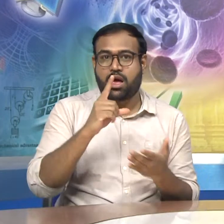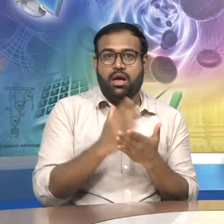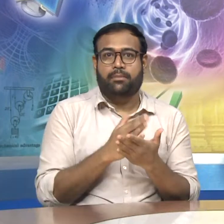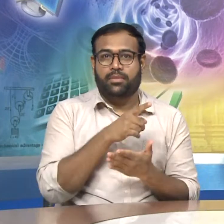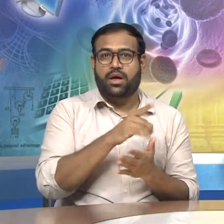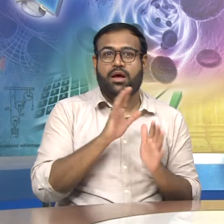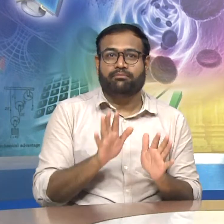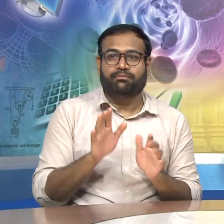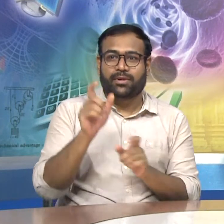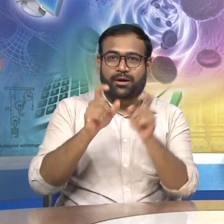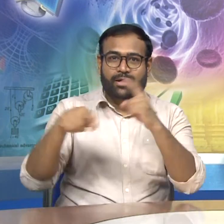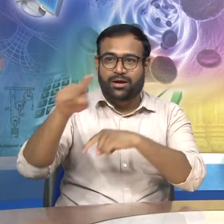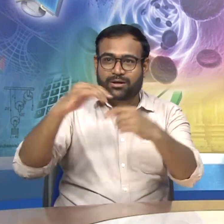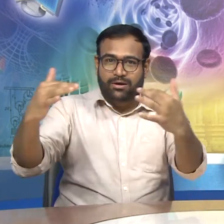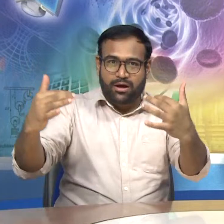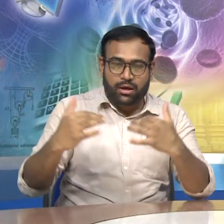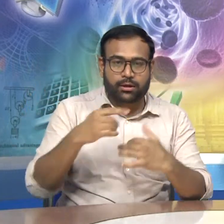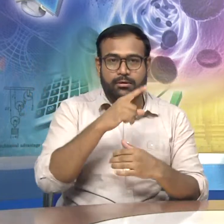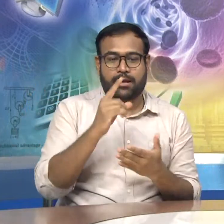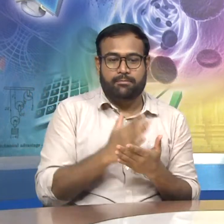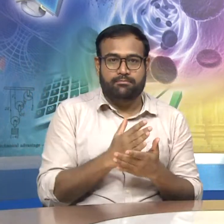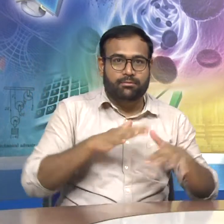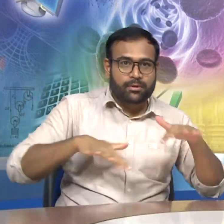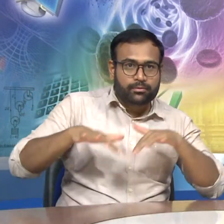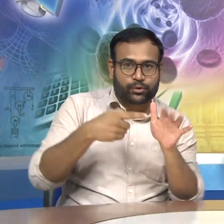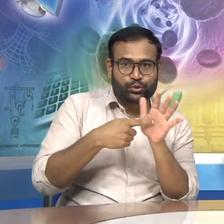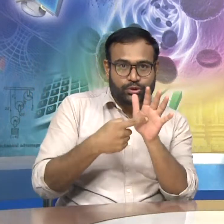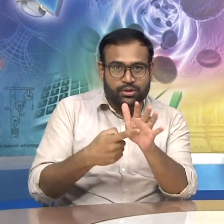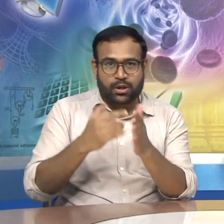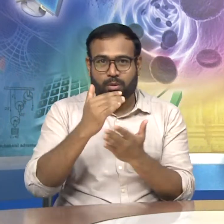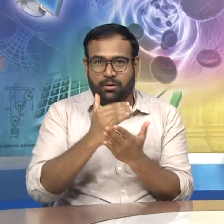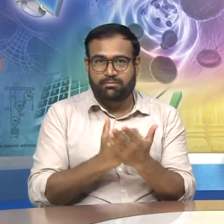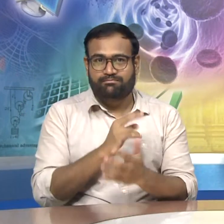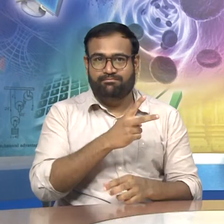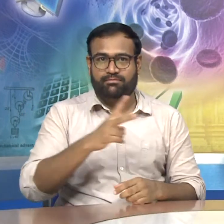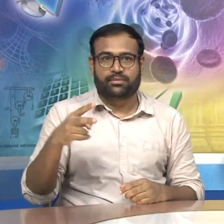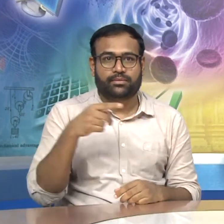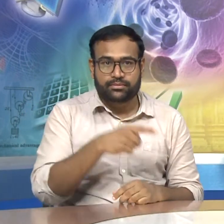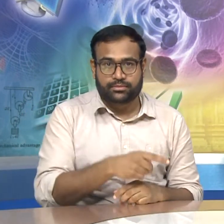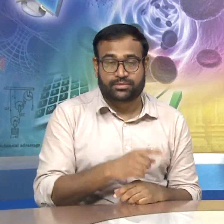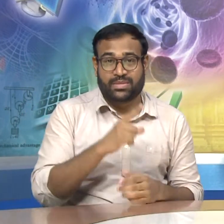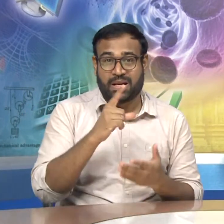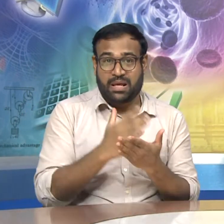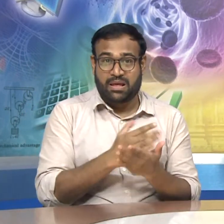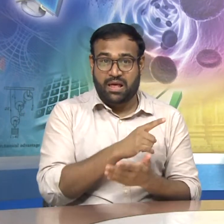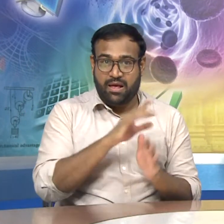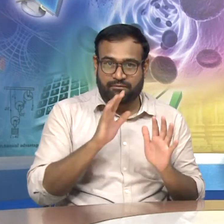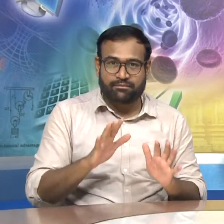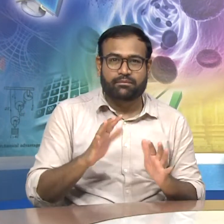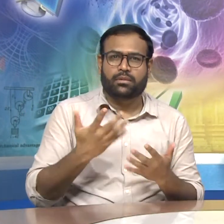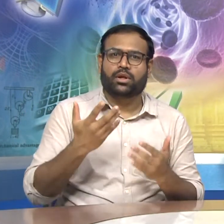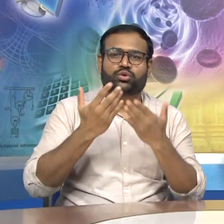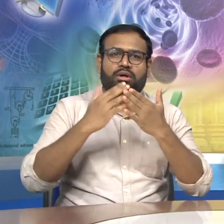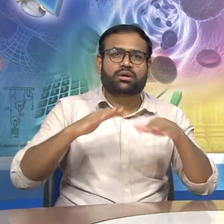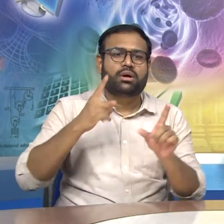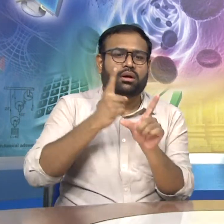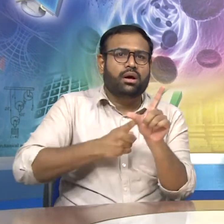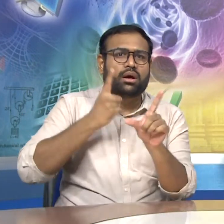Point 7. Library orientation for users. Libraries normally organize